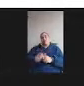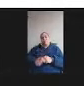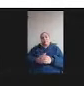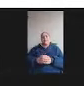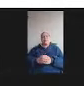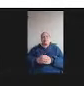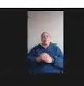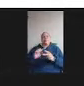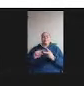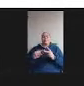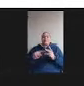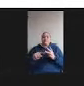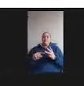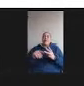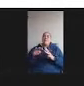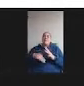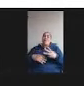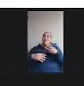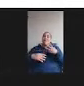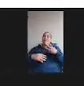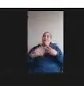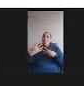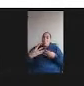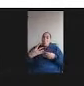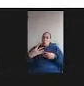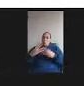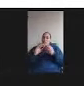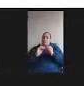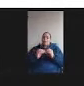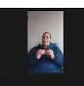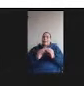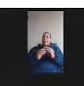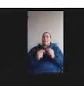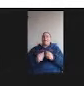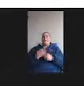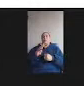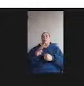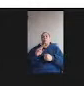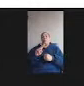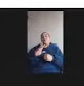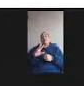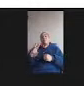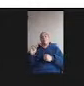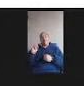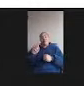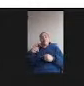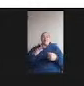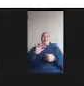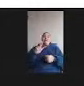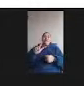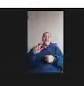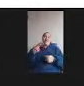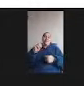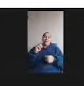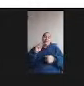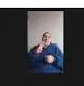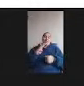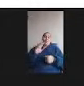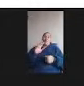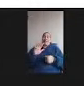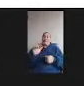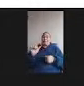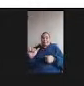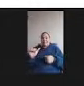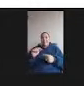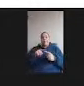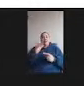Program 4, of the adjusted budget of 59,825, we spent 57,496, and the main reason for